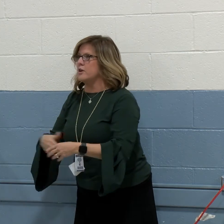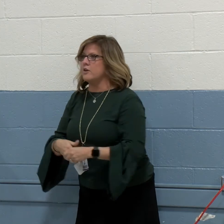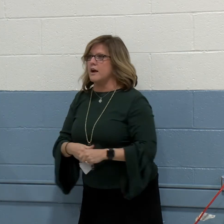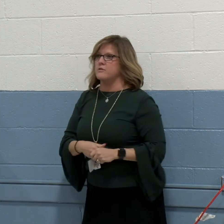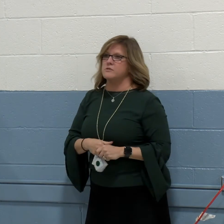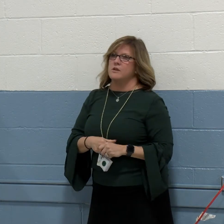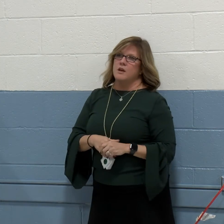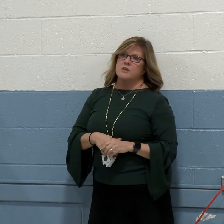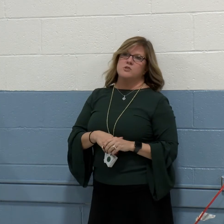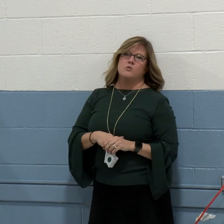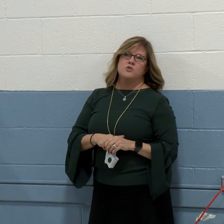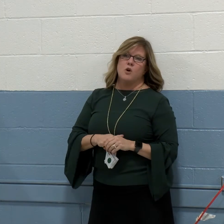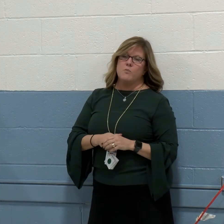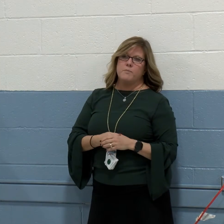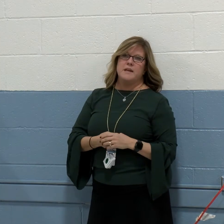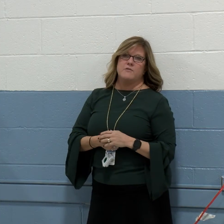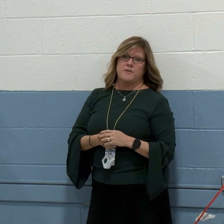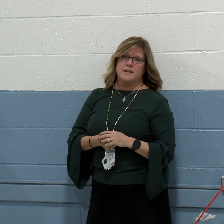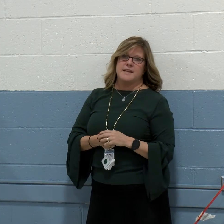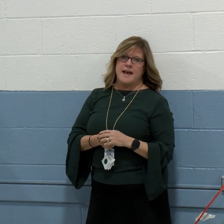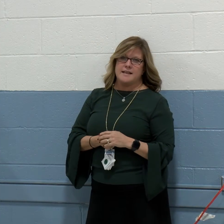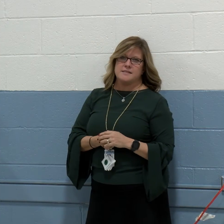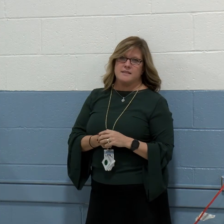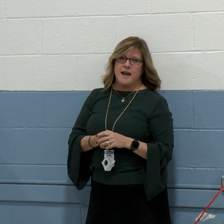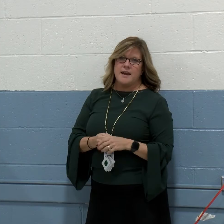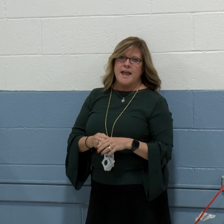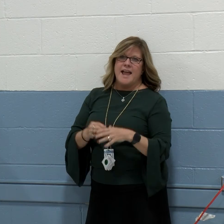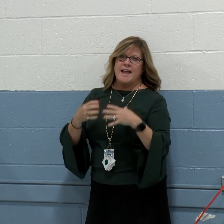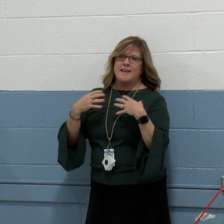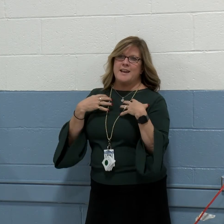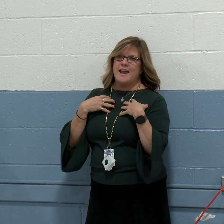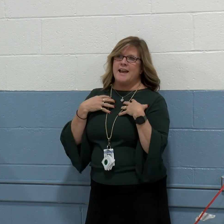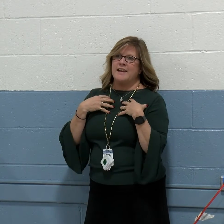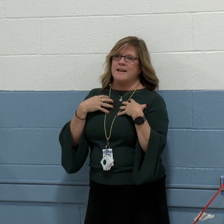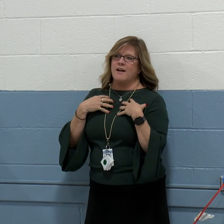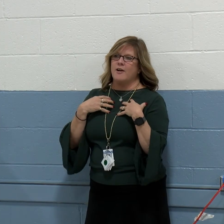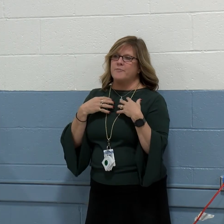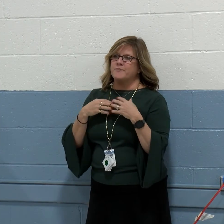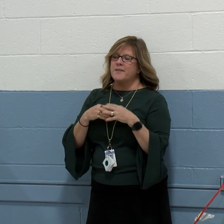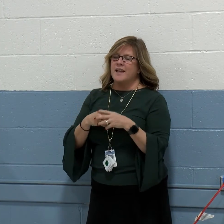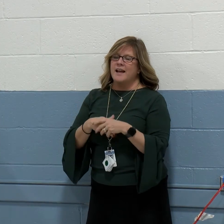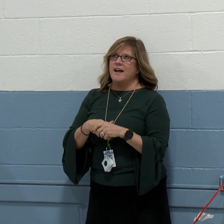kid's gonna go to your house. So don't be afraid to ask that. And